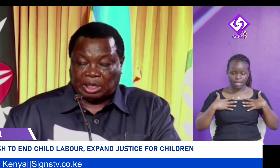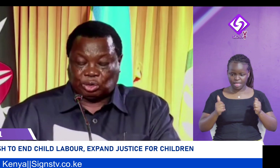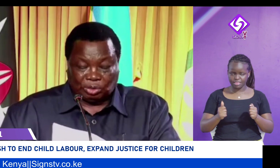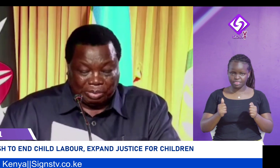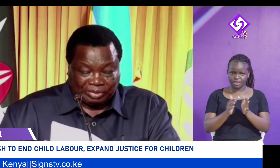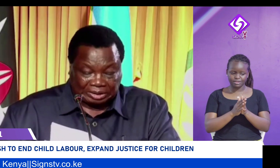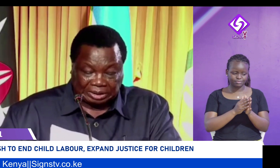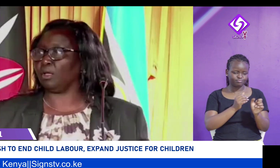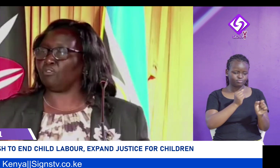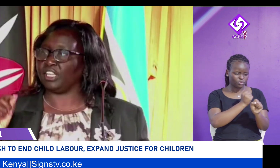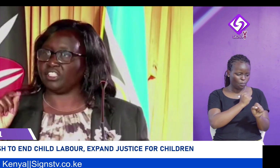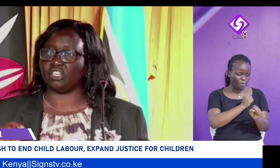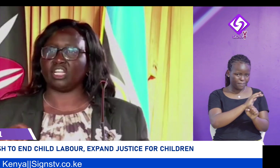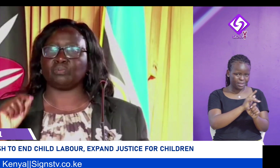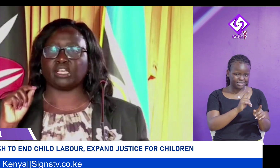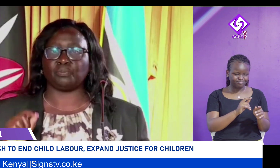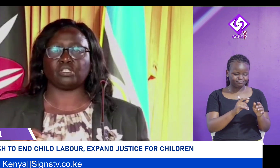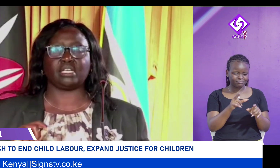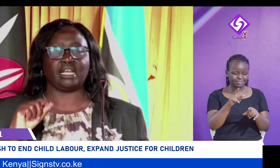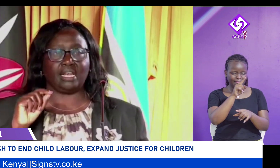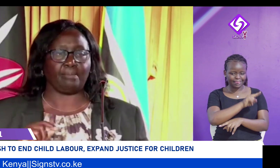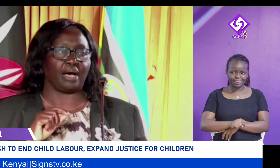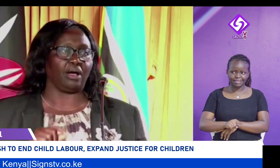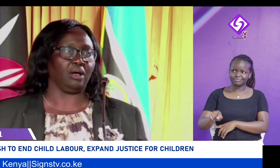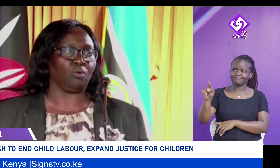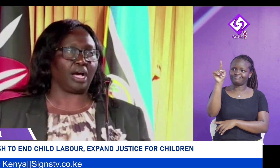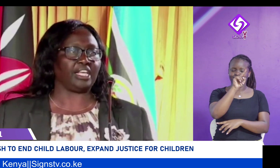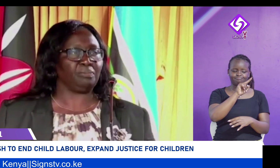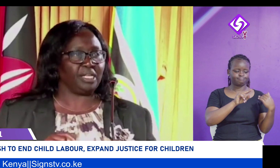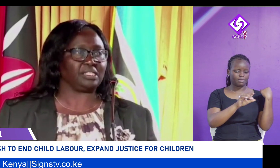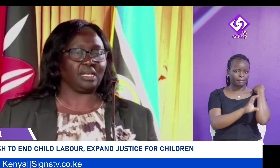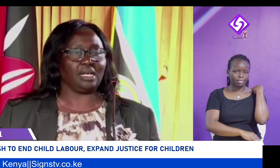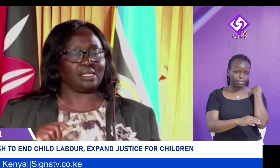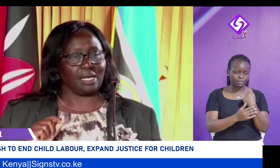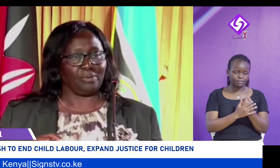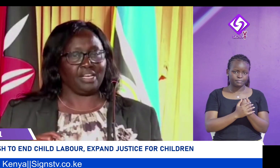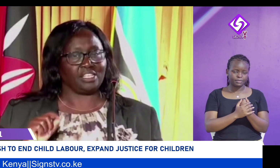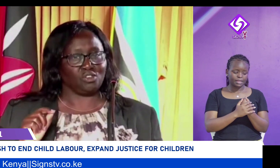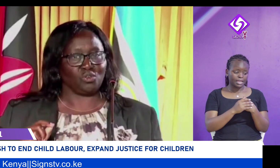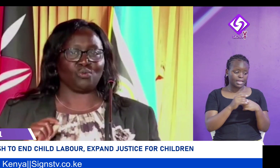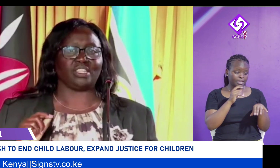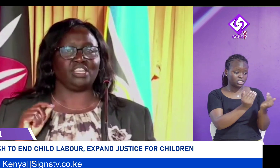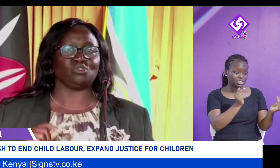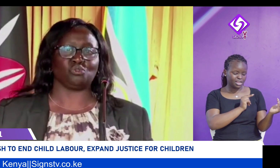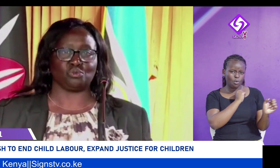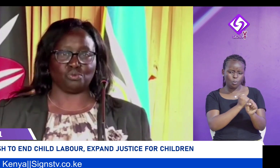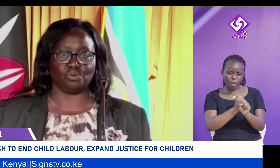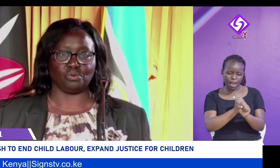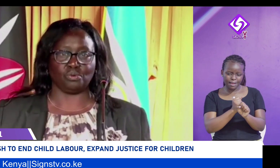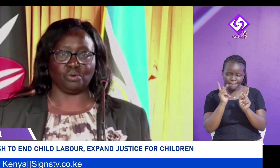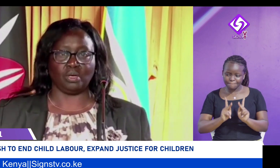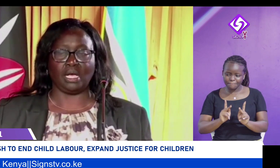entrenched cycles of poverty. For these children to be exposed in labor work, it means somebody is not doing what they need to